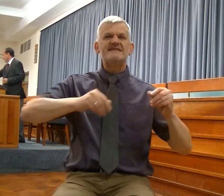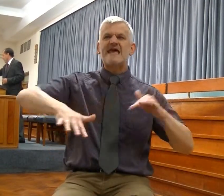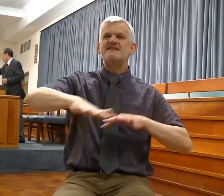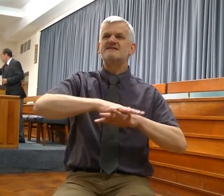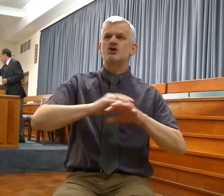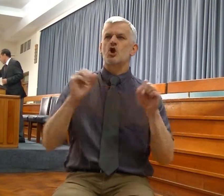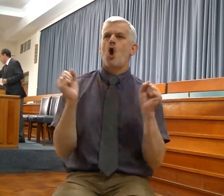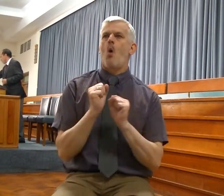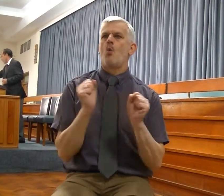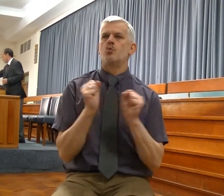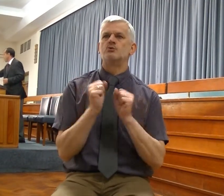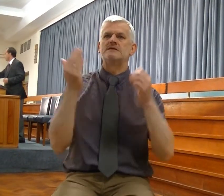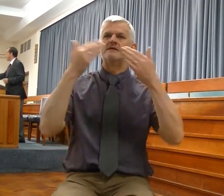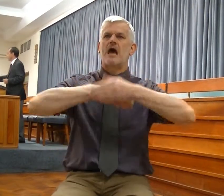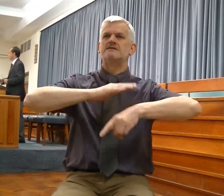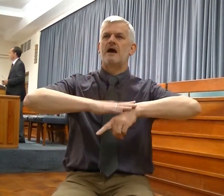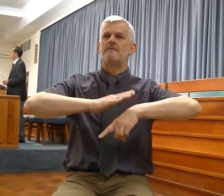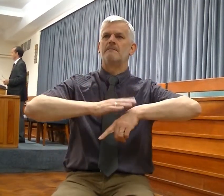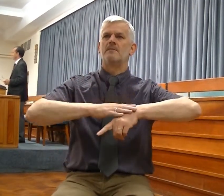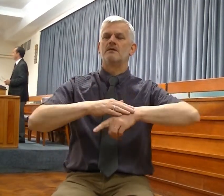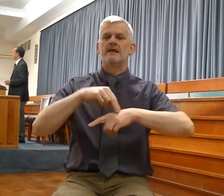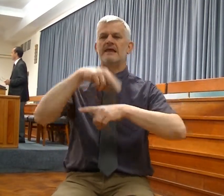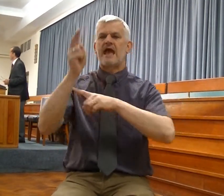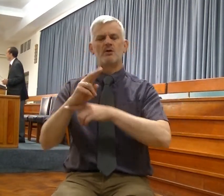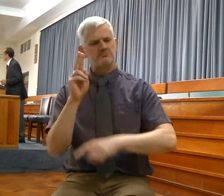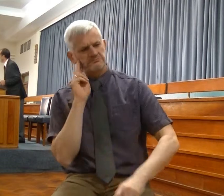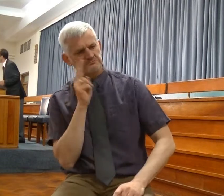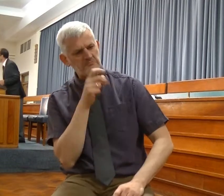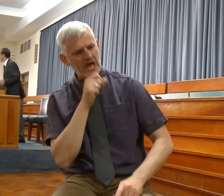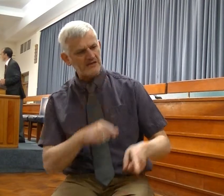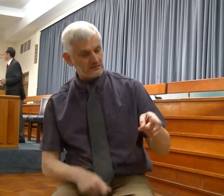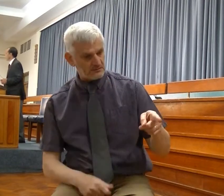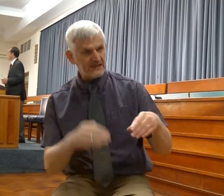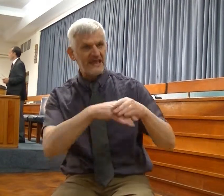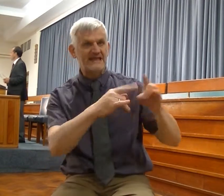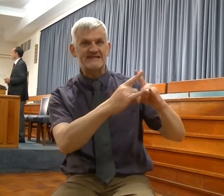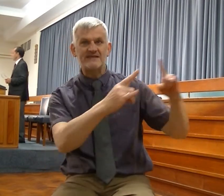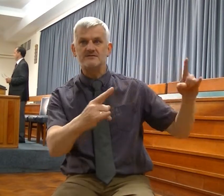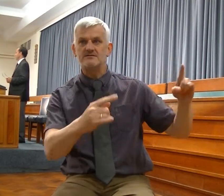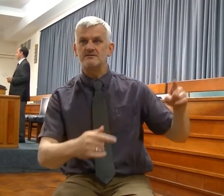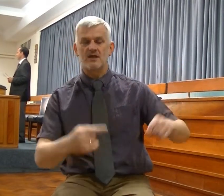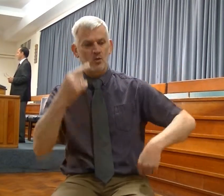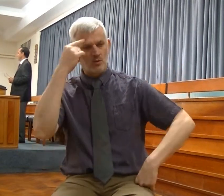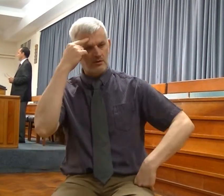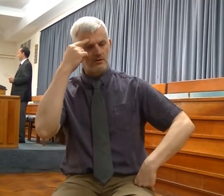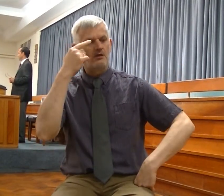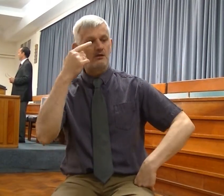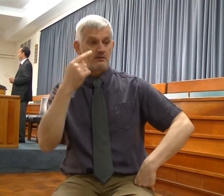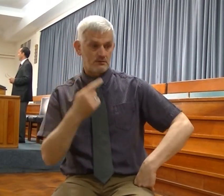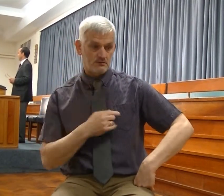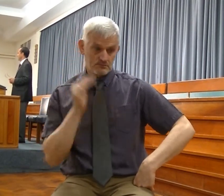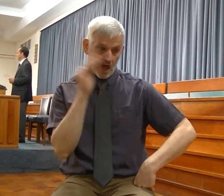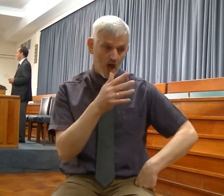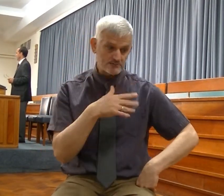desert, the camel saw his owner under the tent. And he said, "Can I put my head?" The owner said,